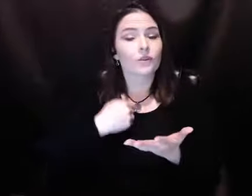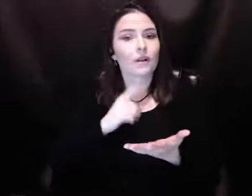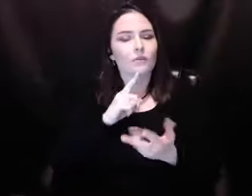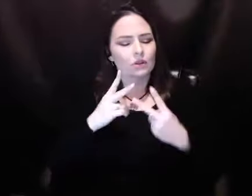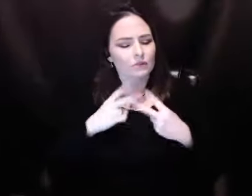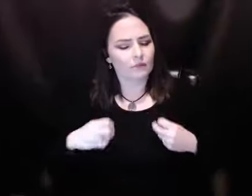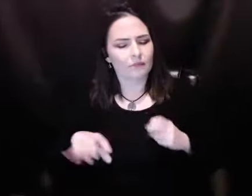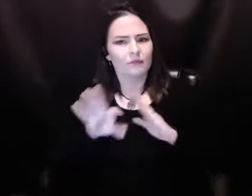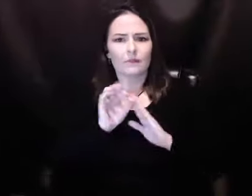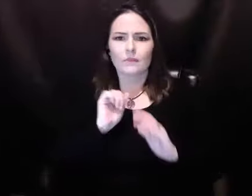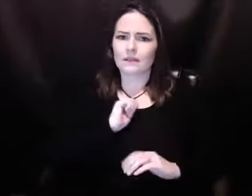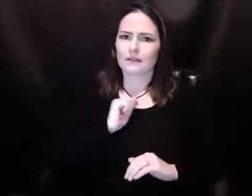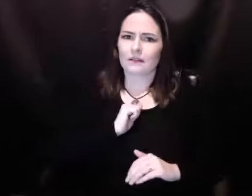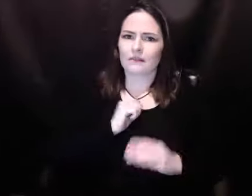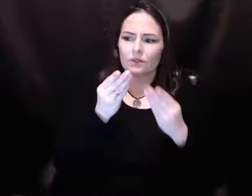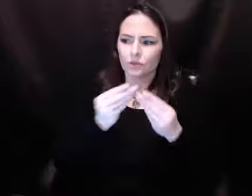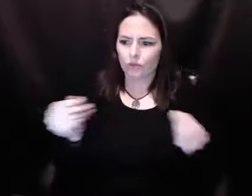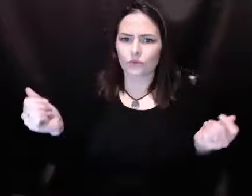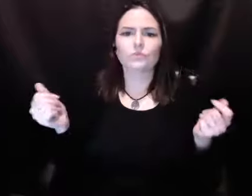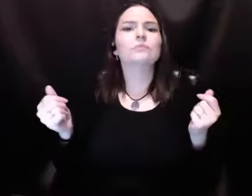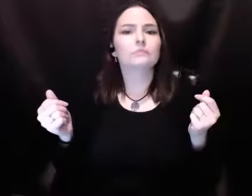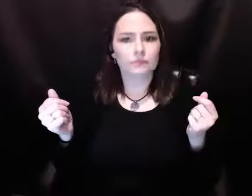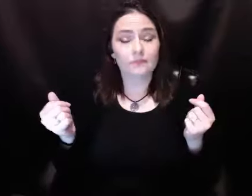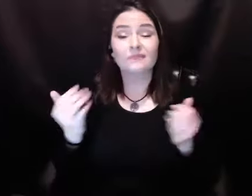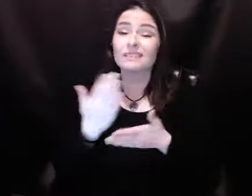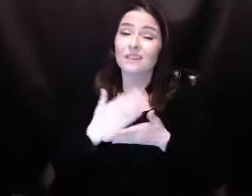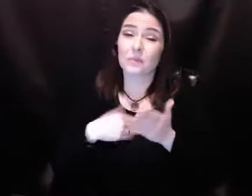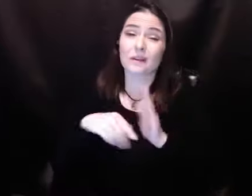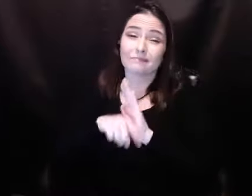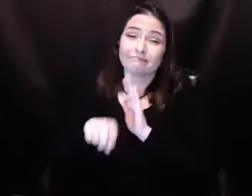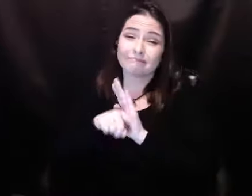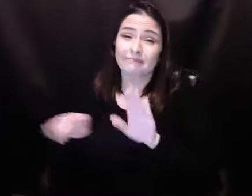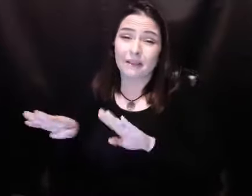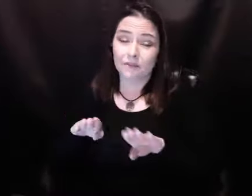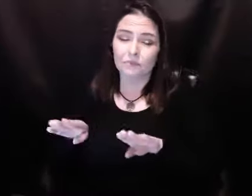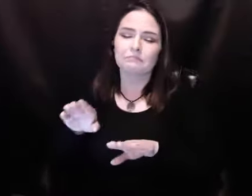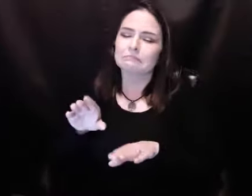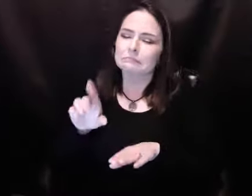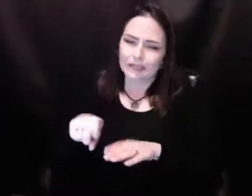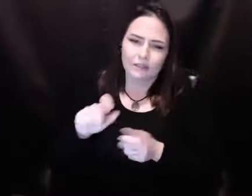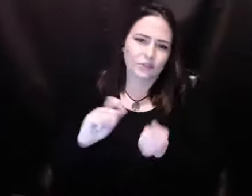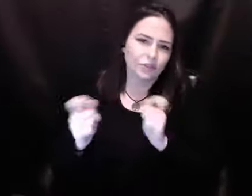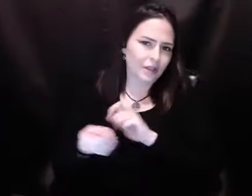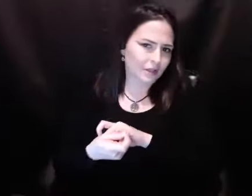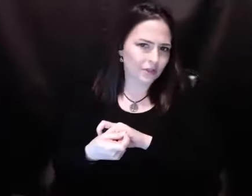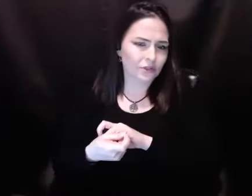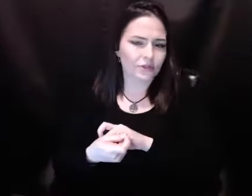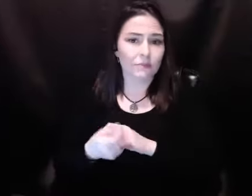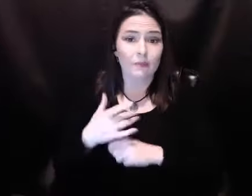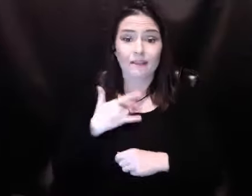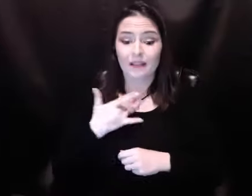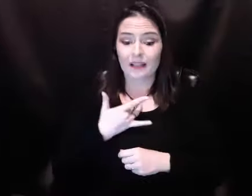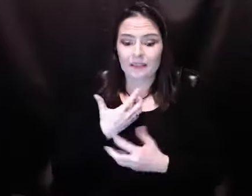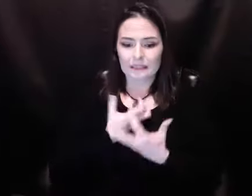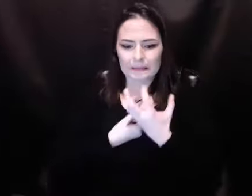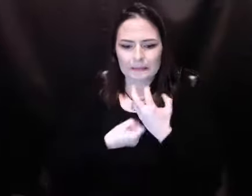many ways and continue to do so. When I first came into the program, I was very much stuck in the problem, but working the